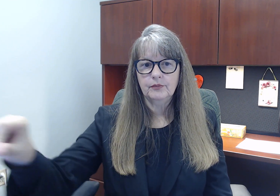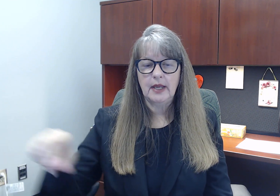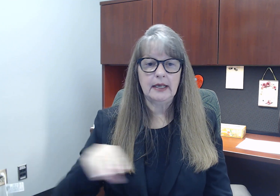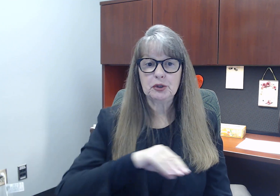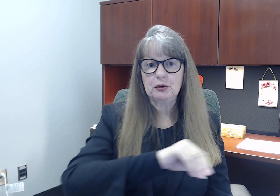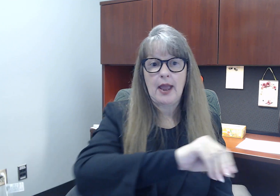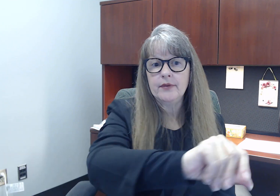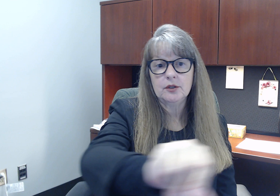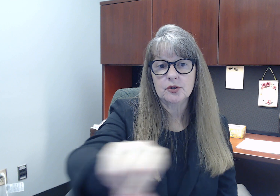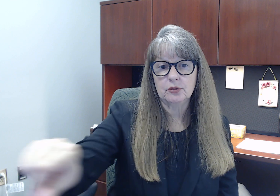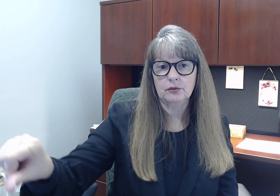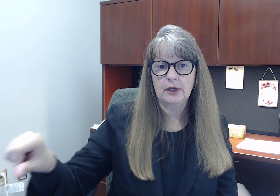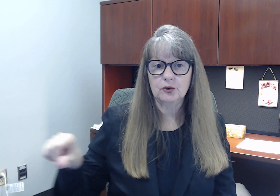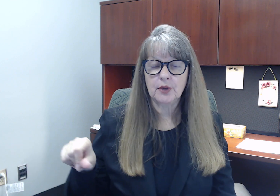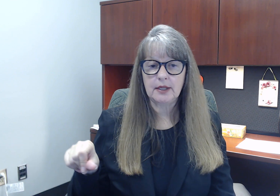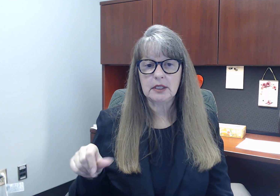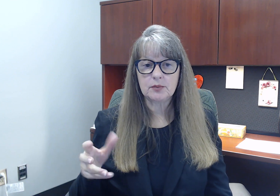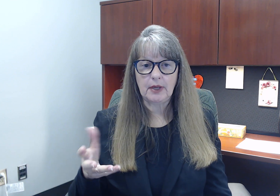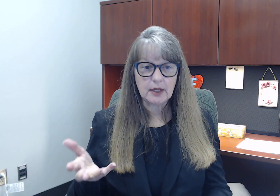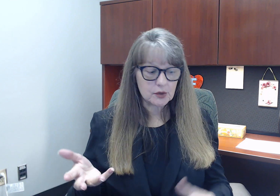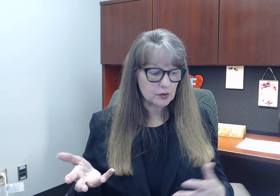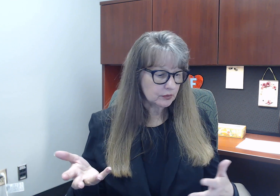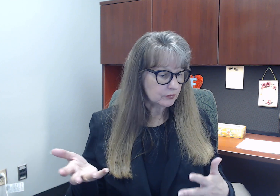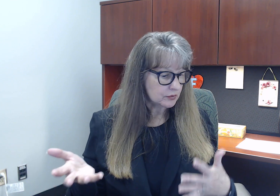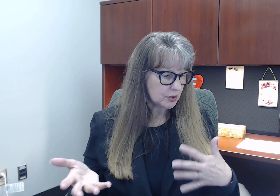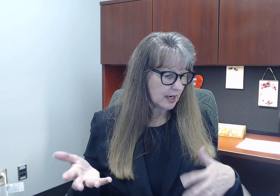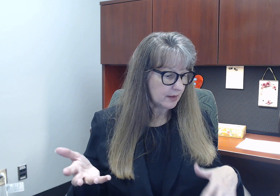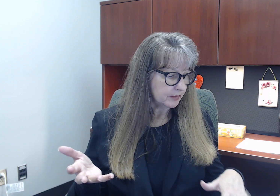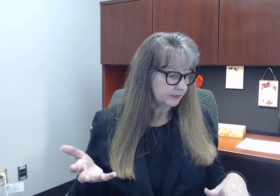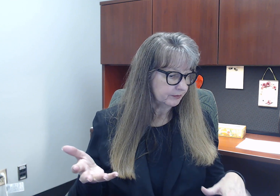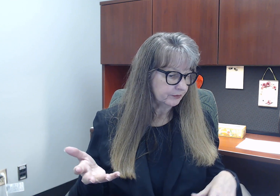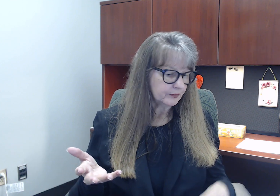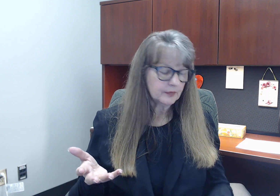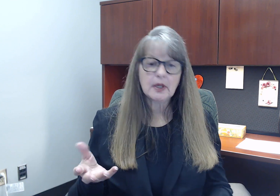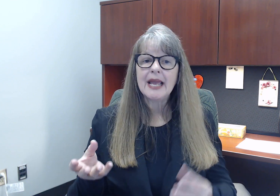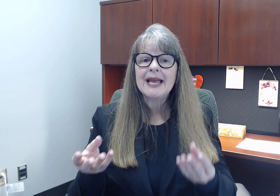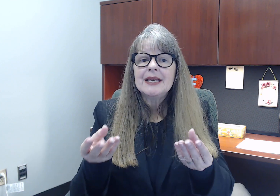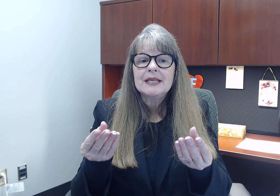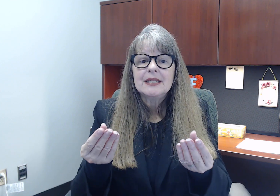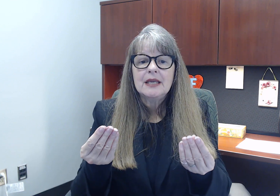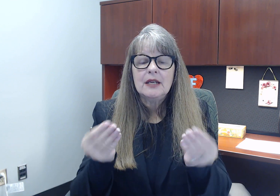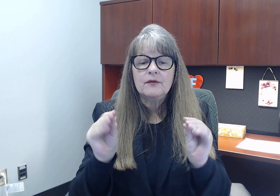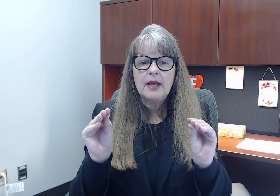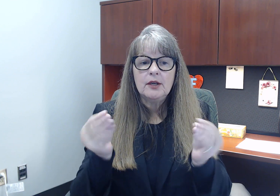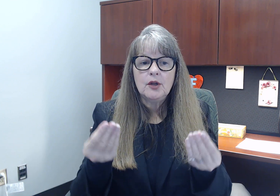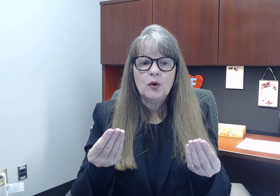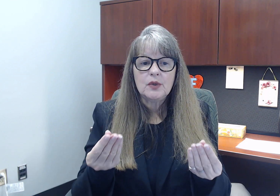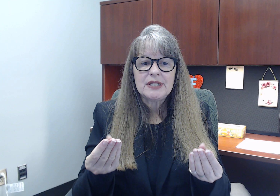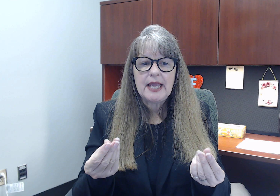Unless you have it and you're trying to explain that a certain shape. In a flattened O,